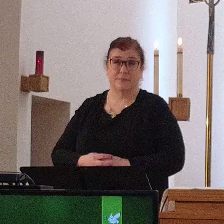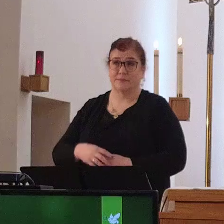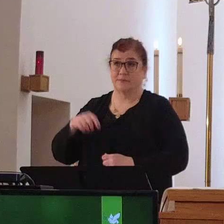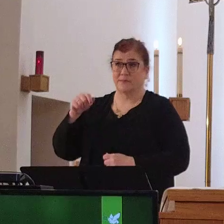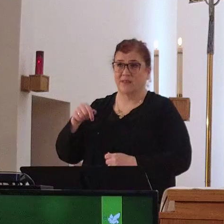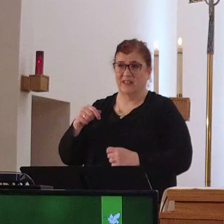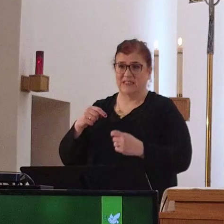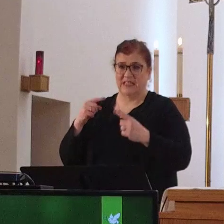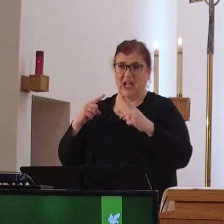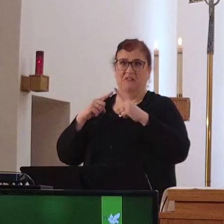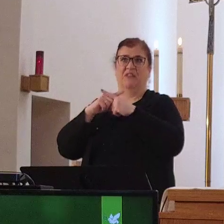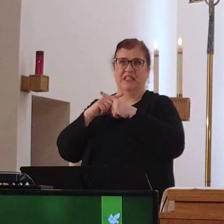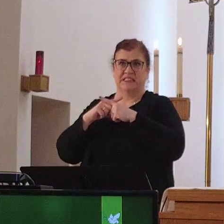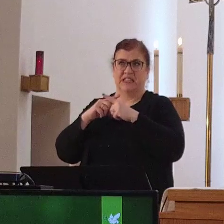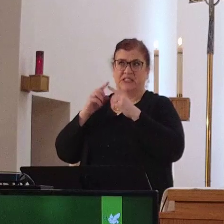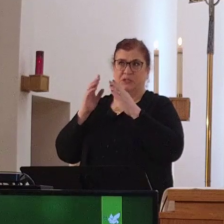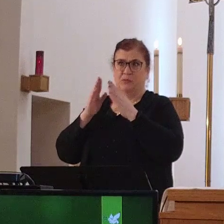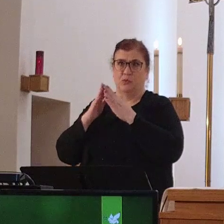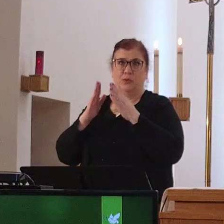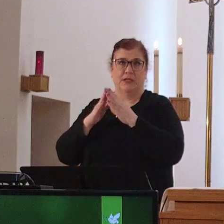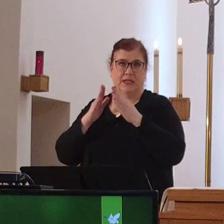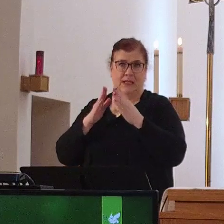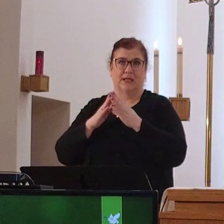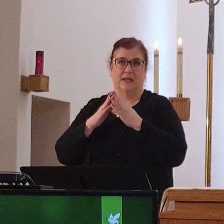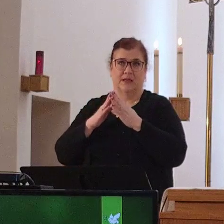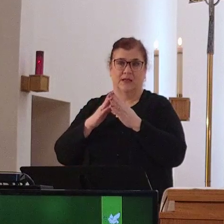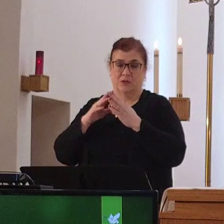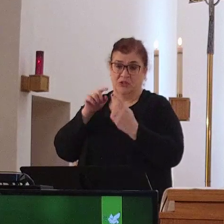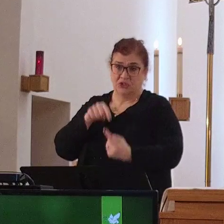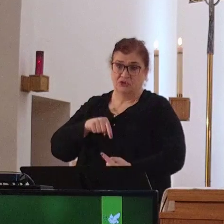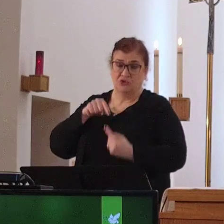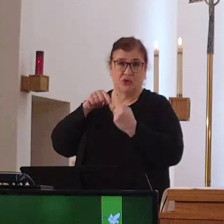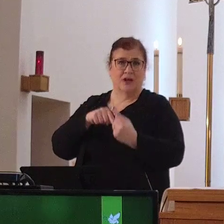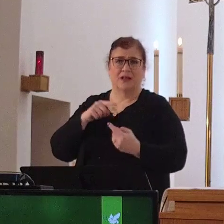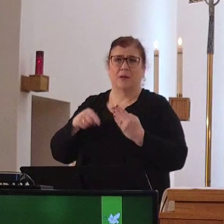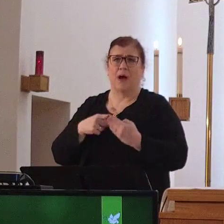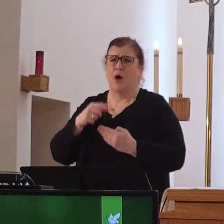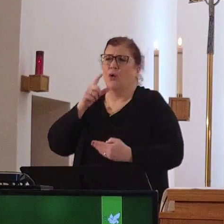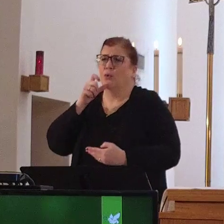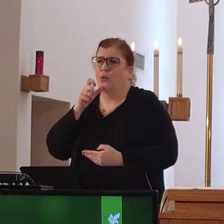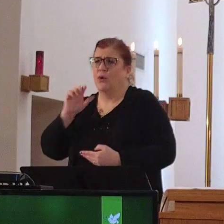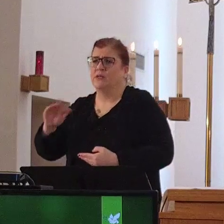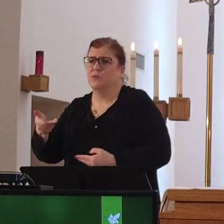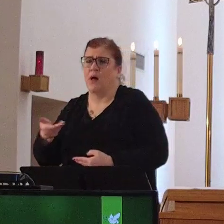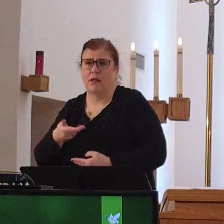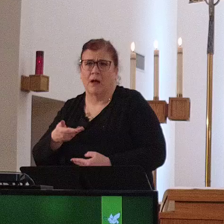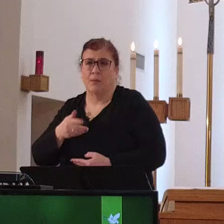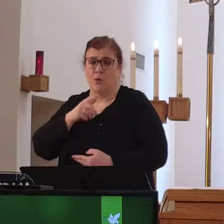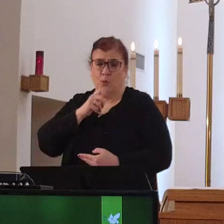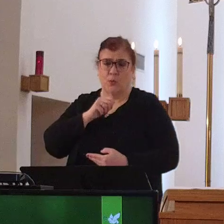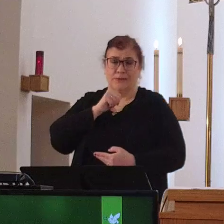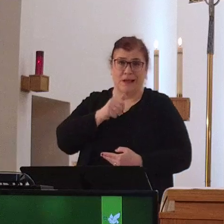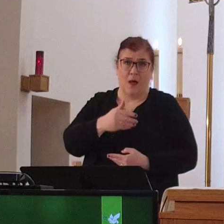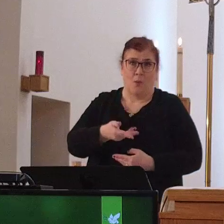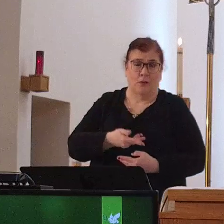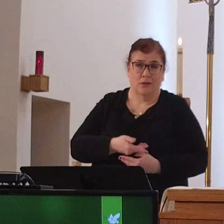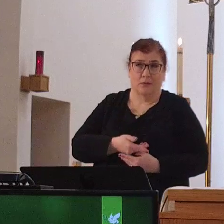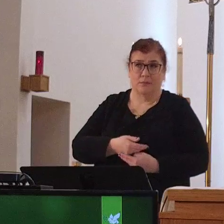This conflicted community was struggling over who is welcome and who is